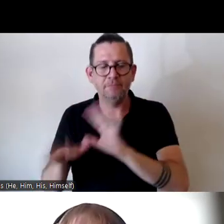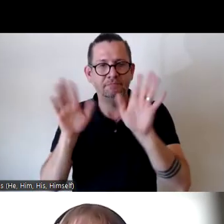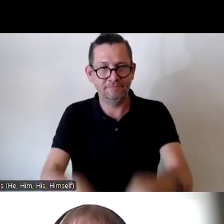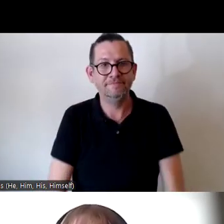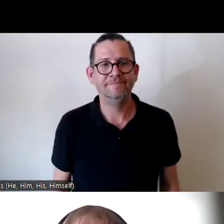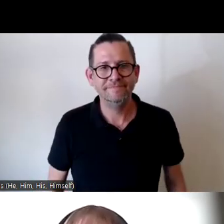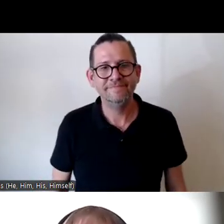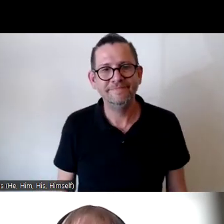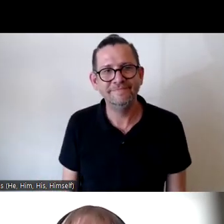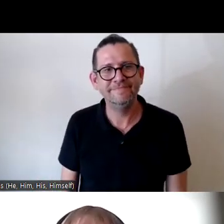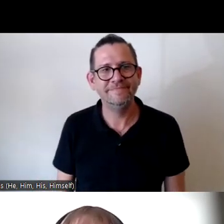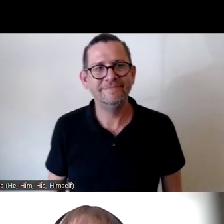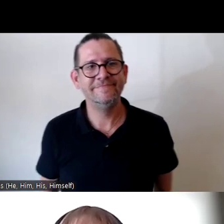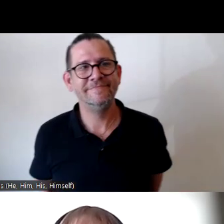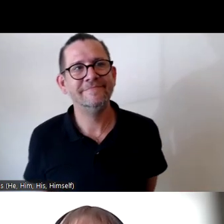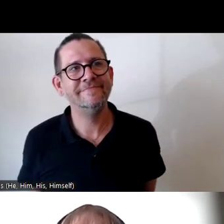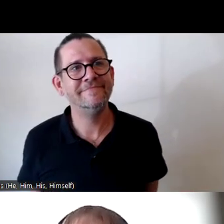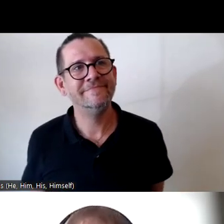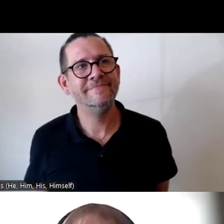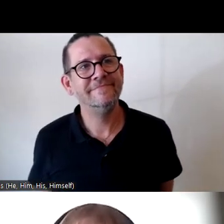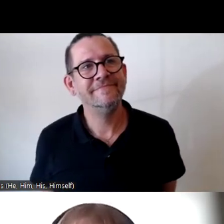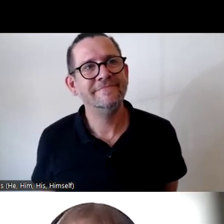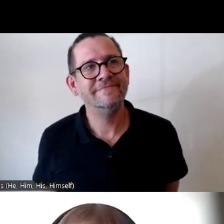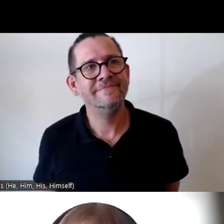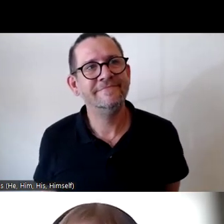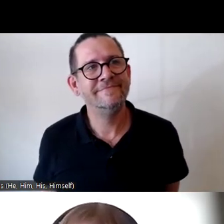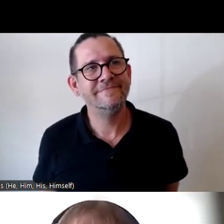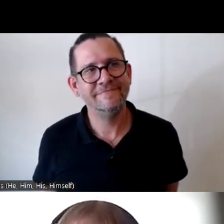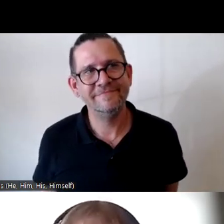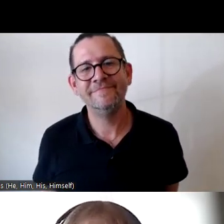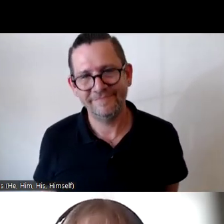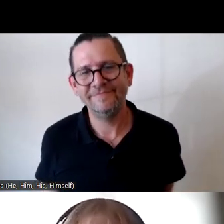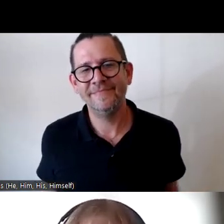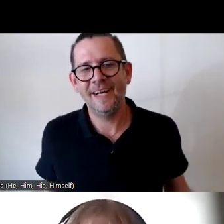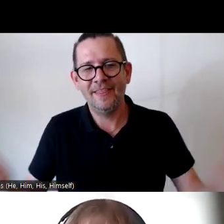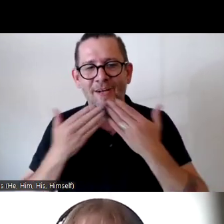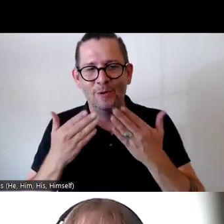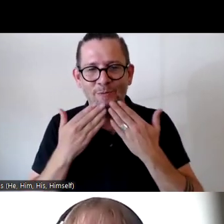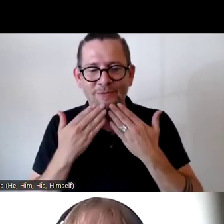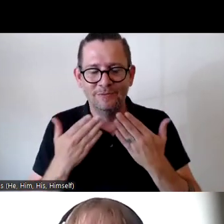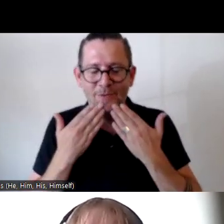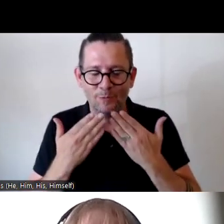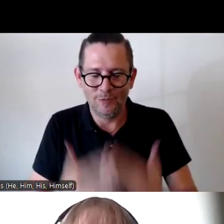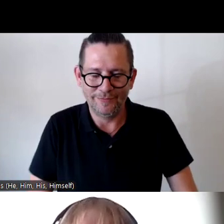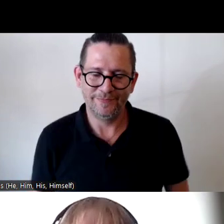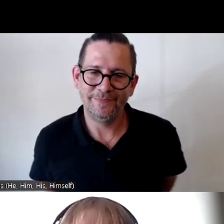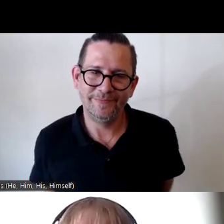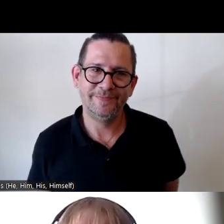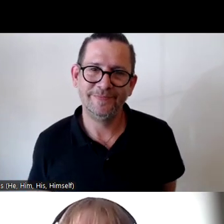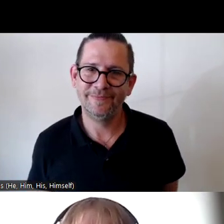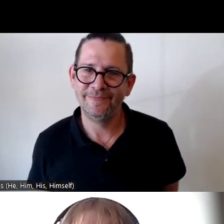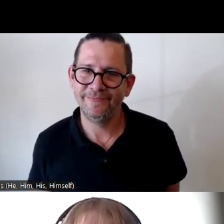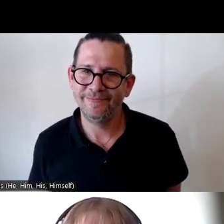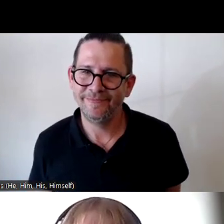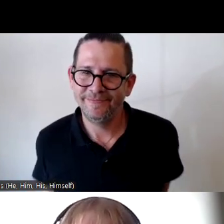it will most likely be on Monday that I will finish the processing and send it off to you all. Okay. All right. Thank you all